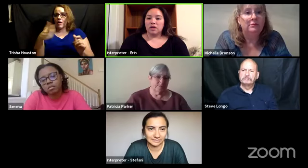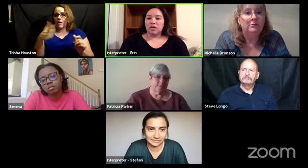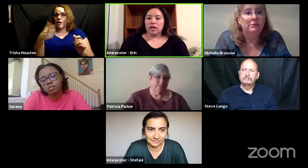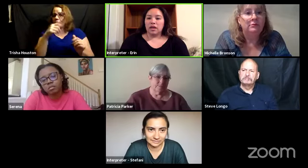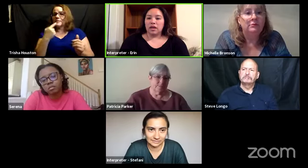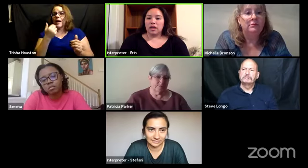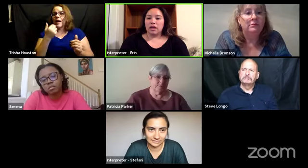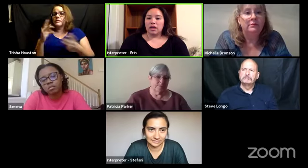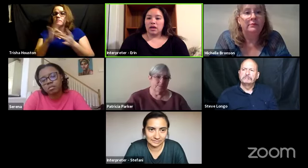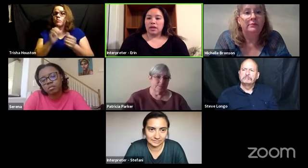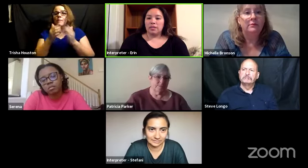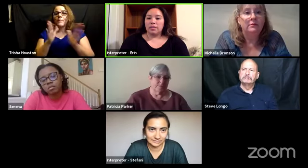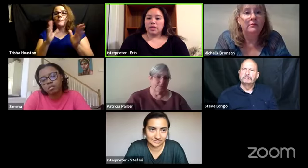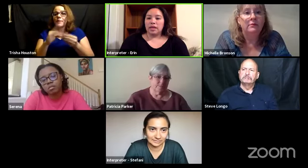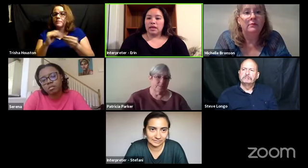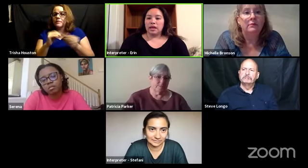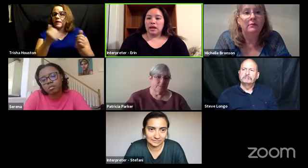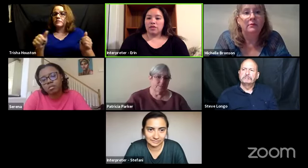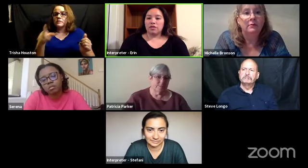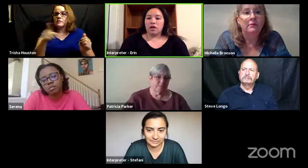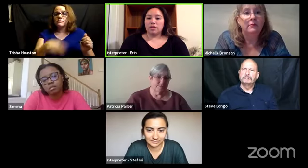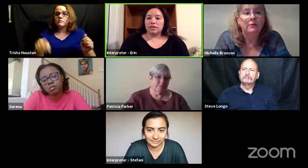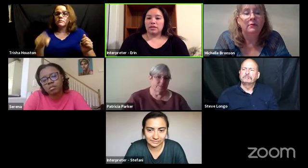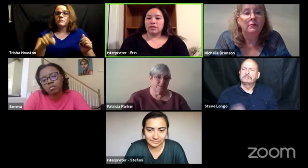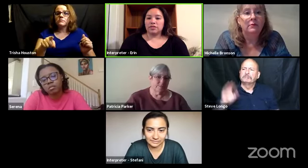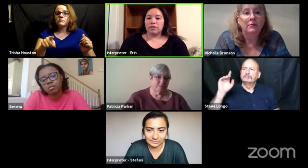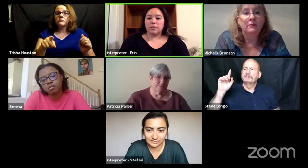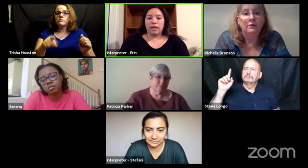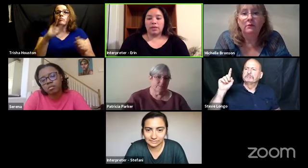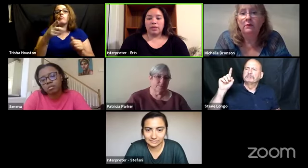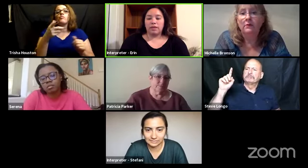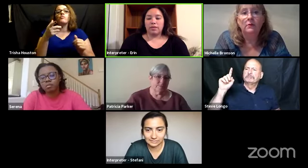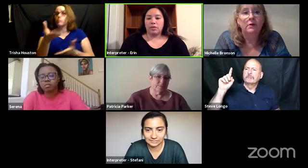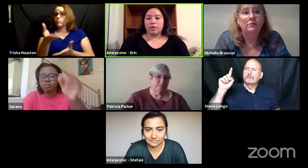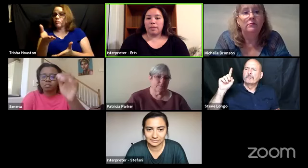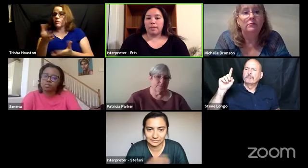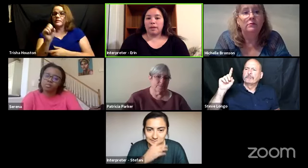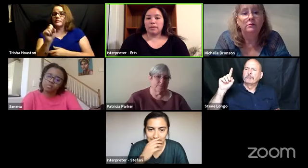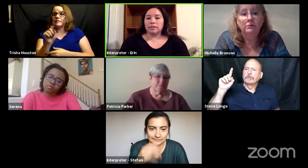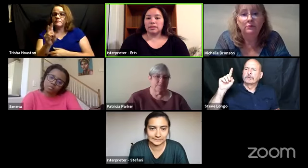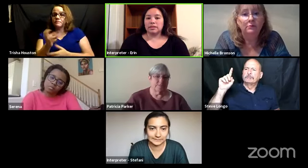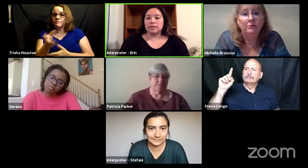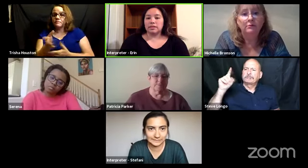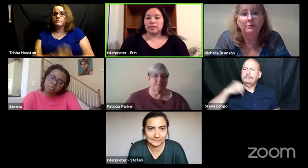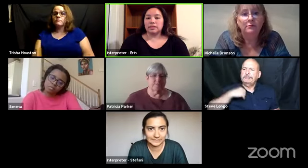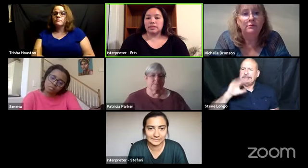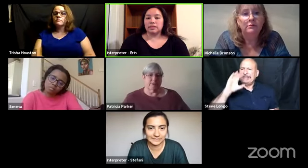Okay. Any other comments from anybody on the board about public comments?